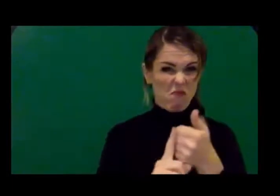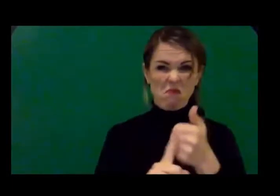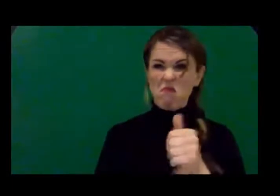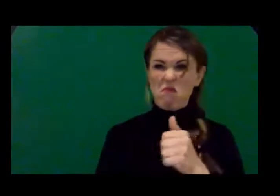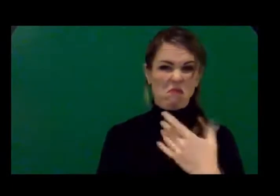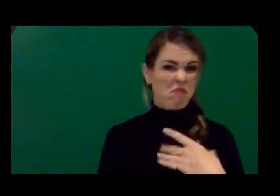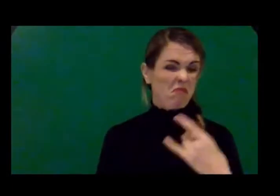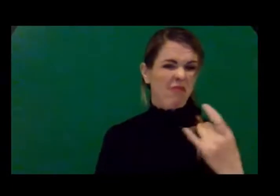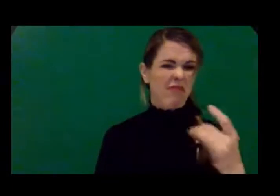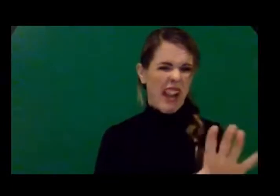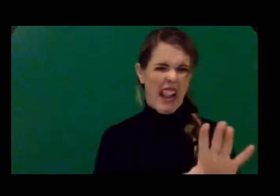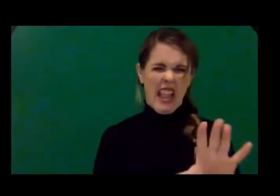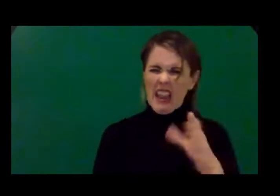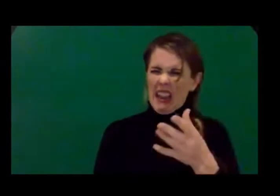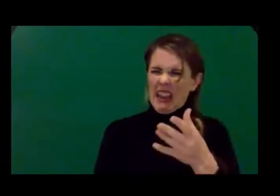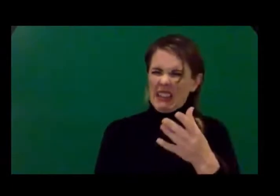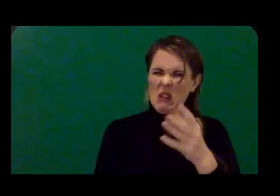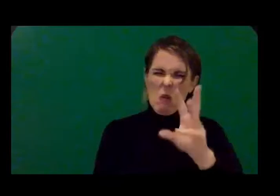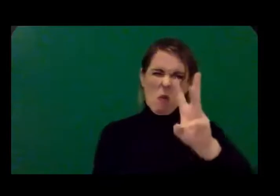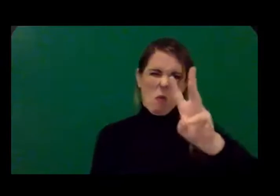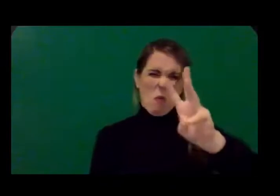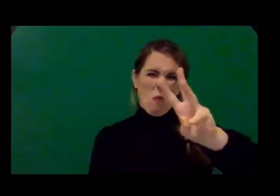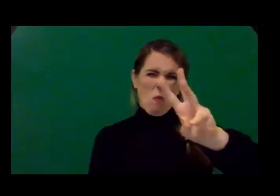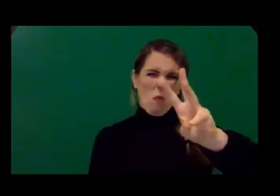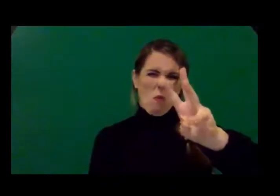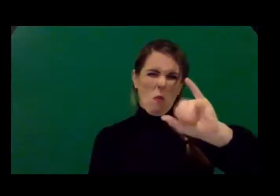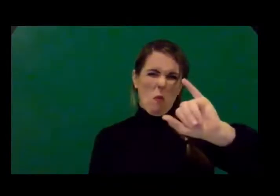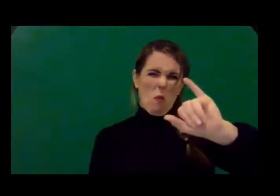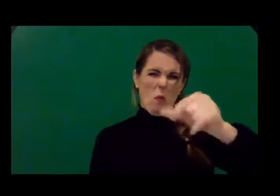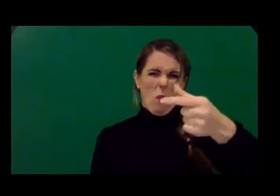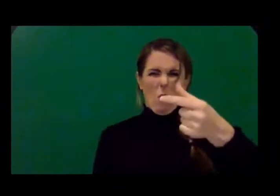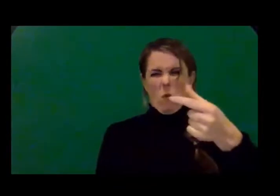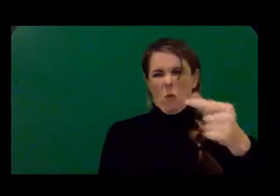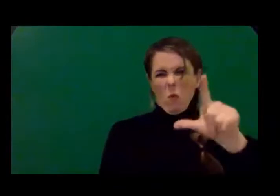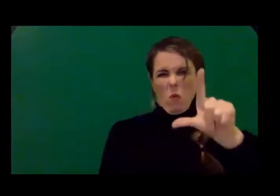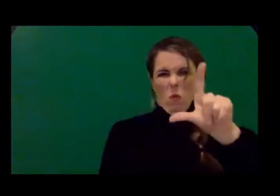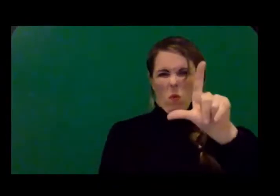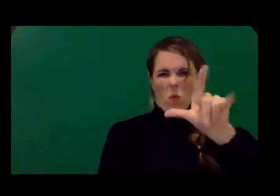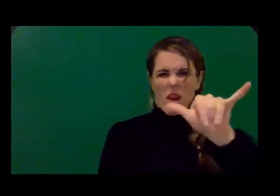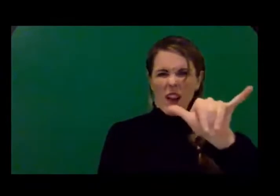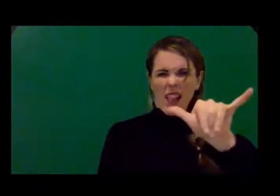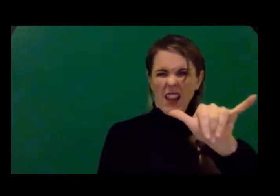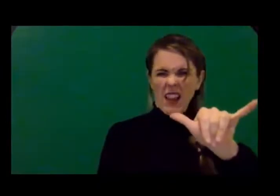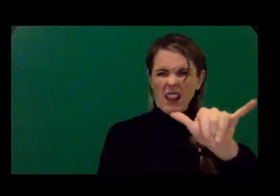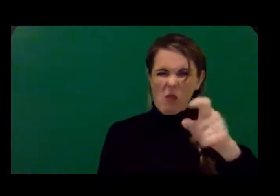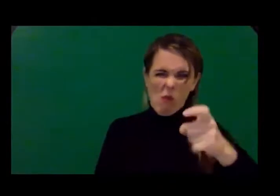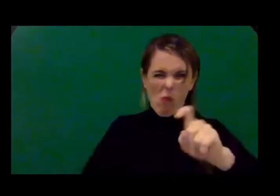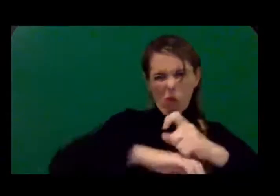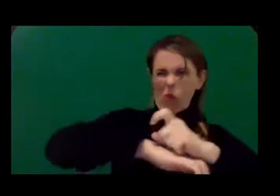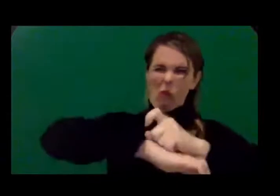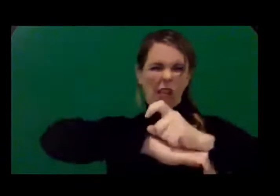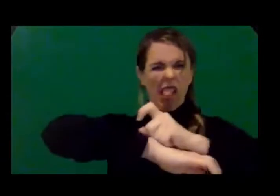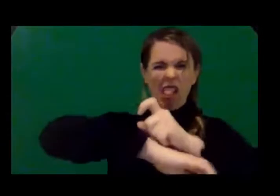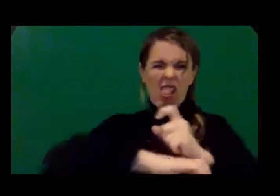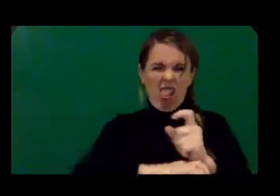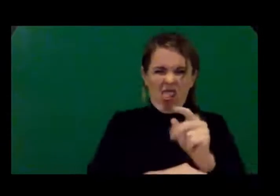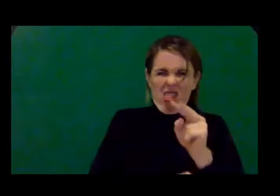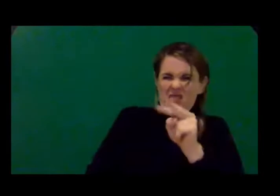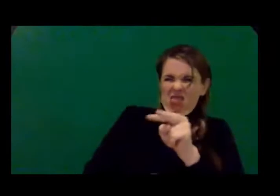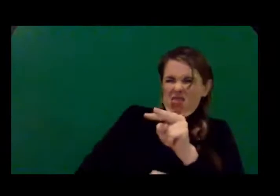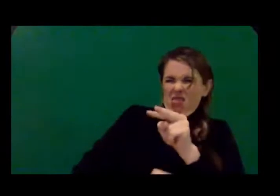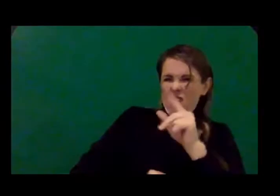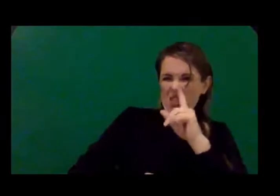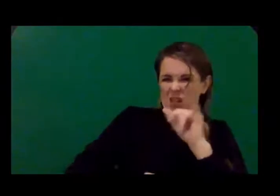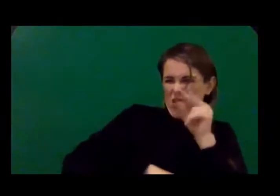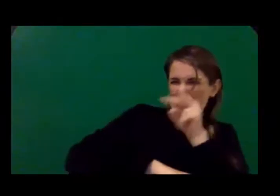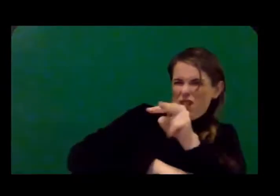he doesn't even like any wiggly or wormy creatures. Took one look at the caterpillar and